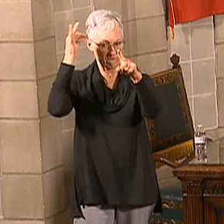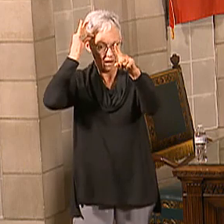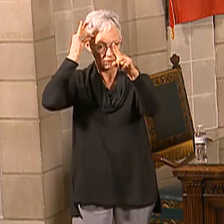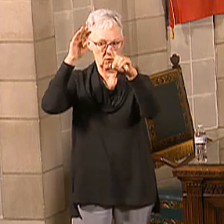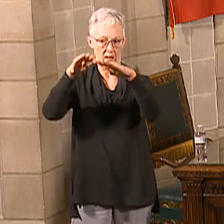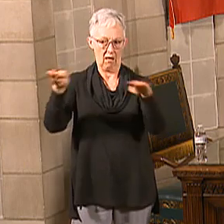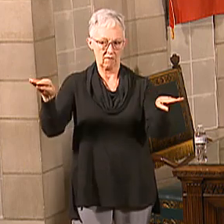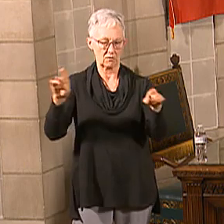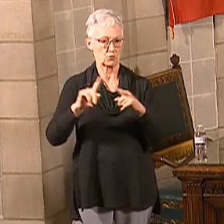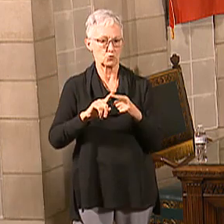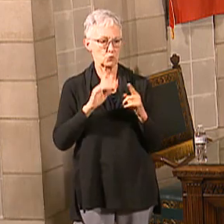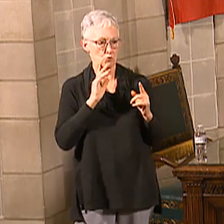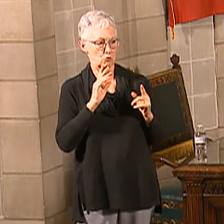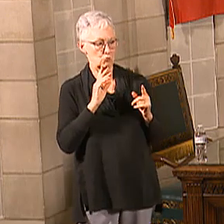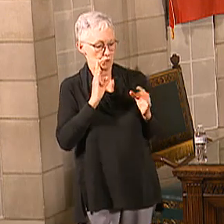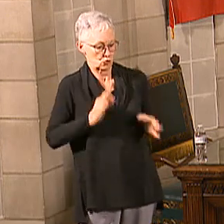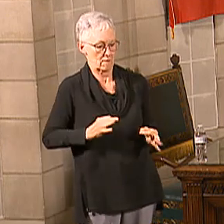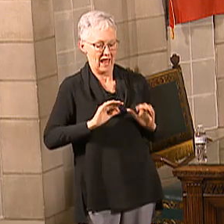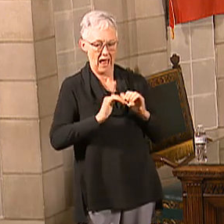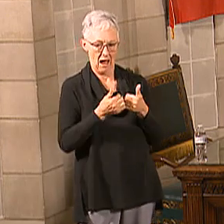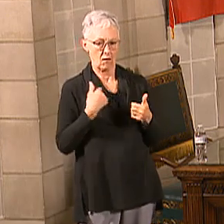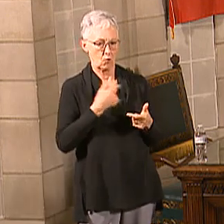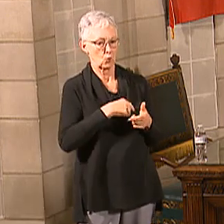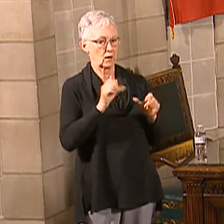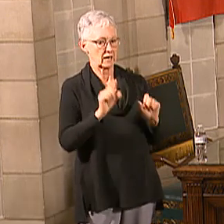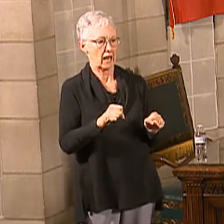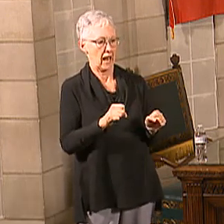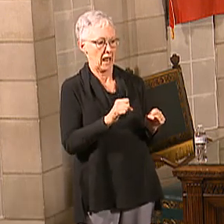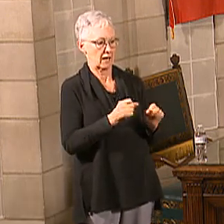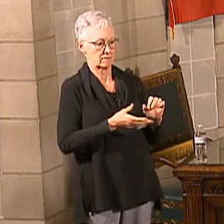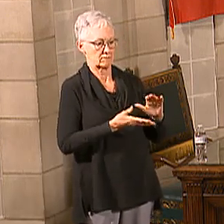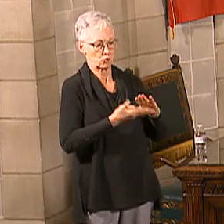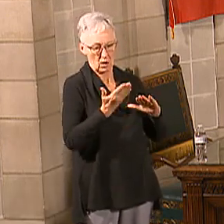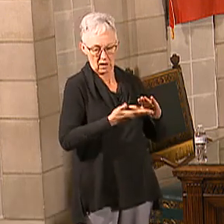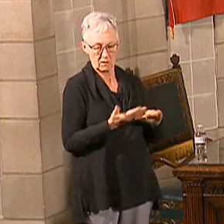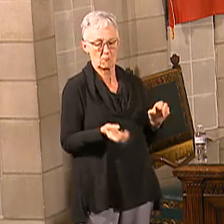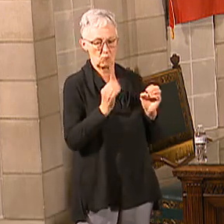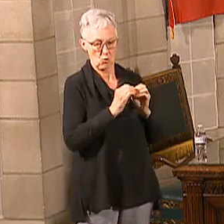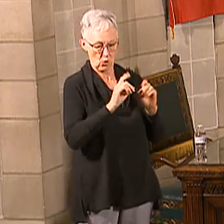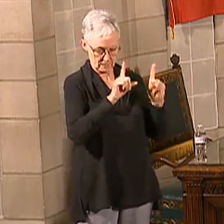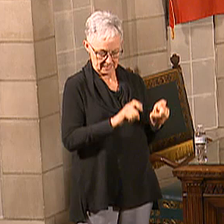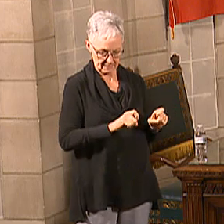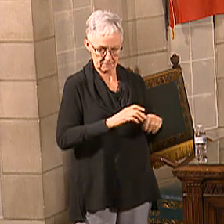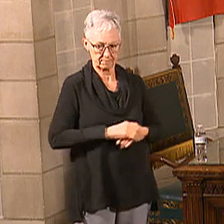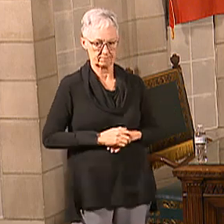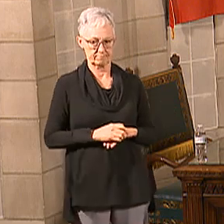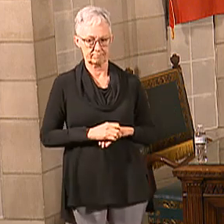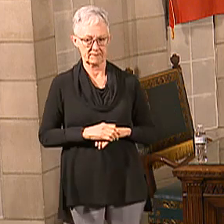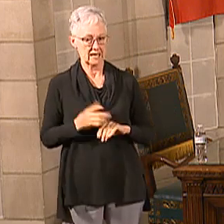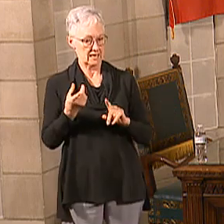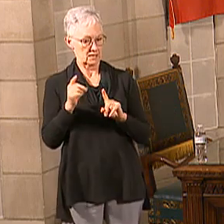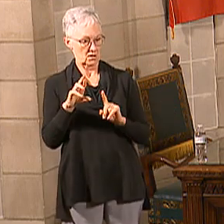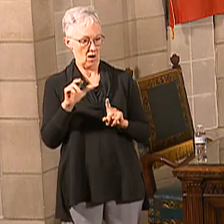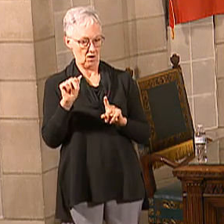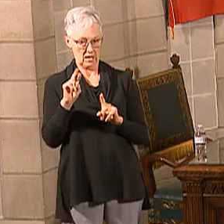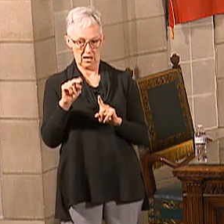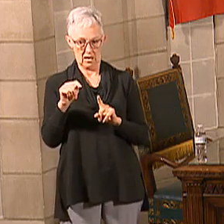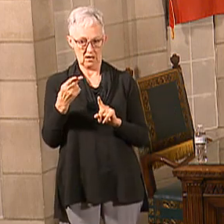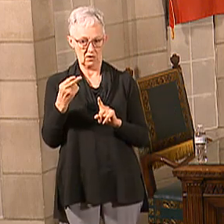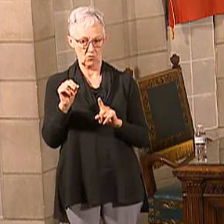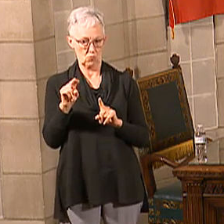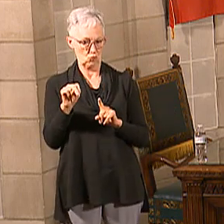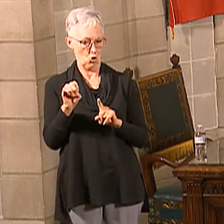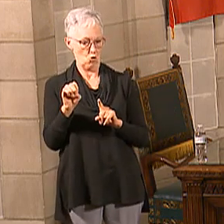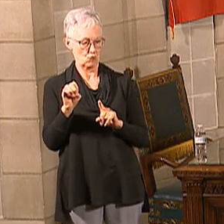One of the other things that Dr. Antone mentioned yesterday, and now I am pleased to be able to announce that we have signed an agreement with the University of Nebraska